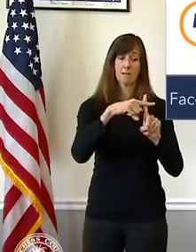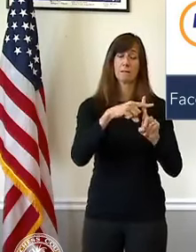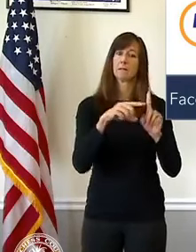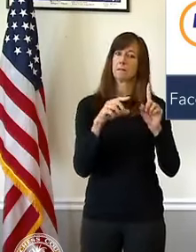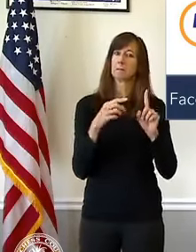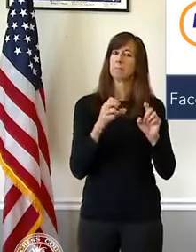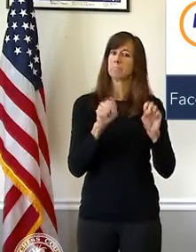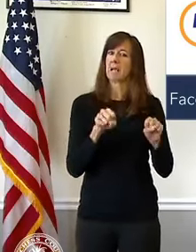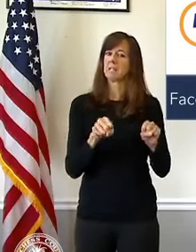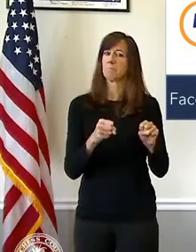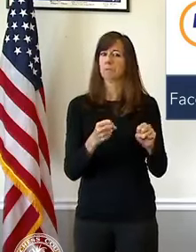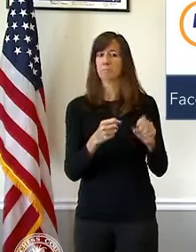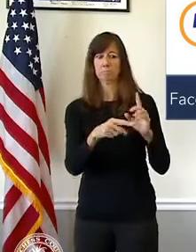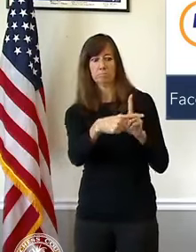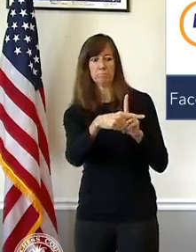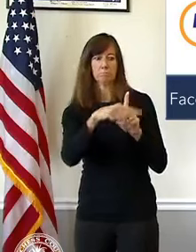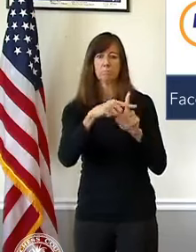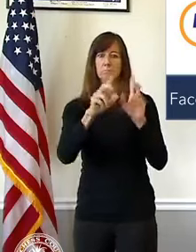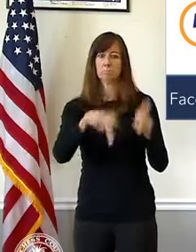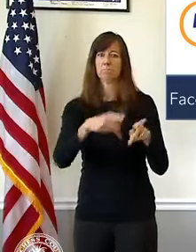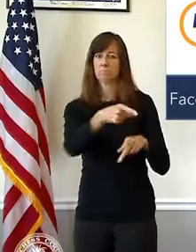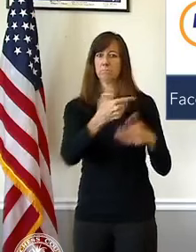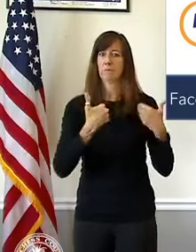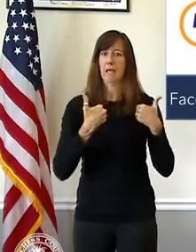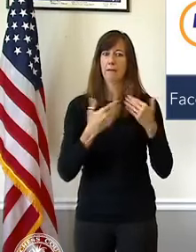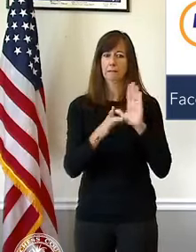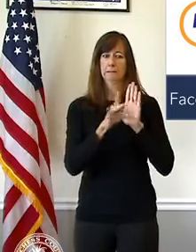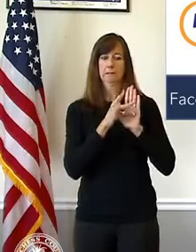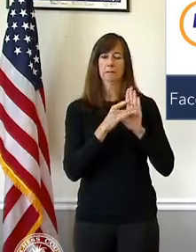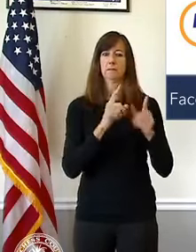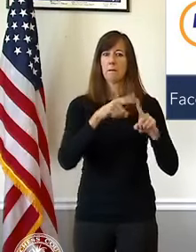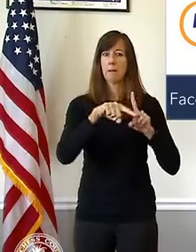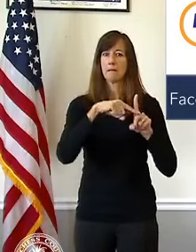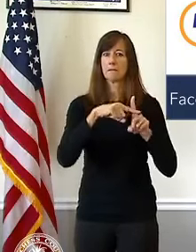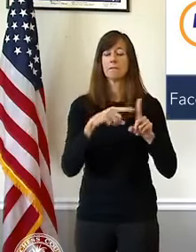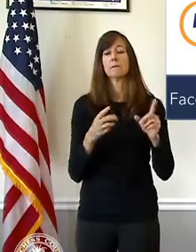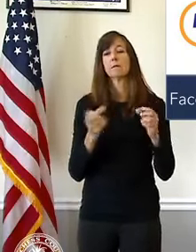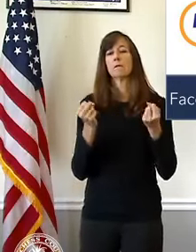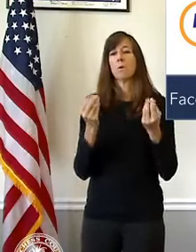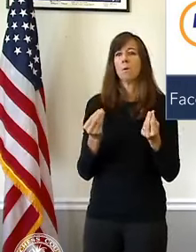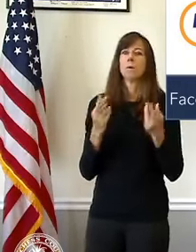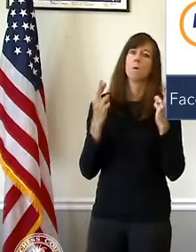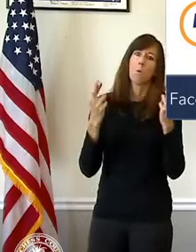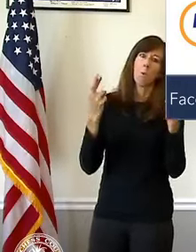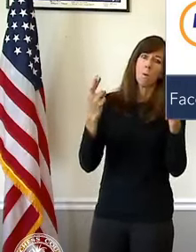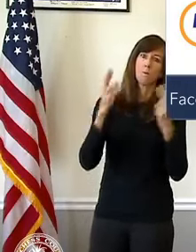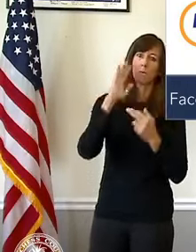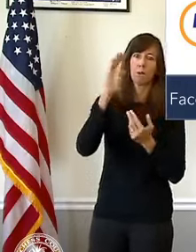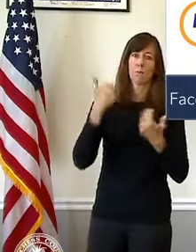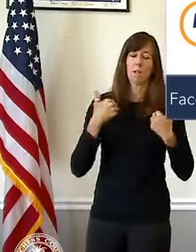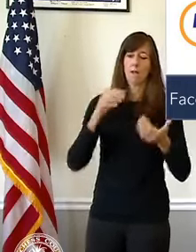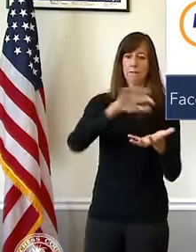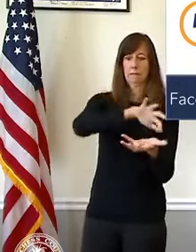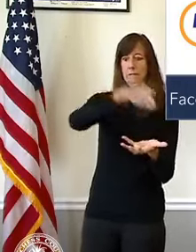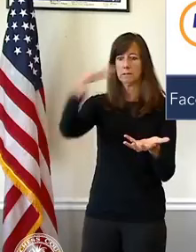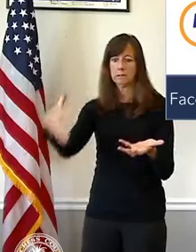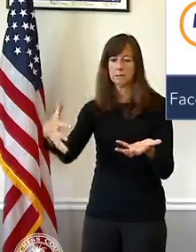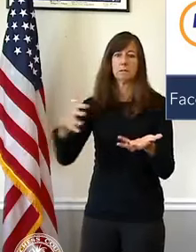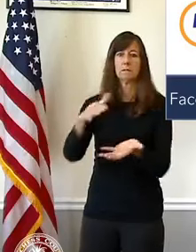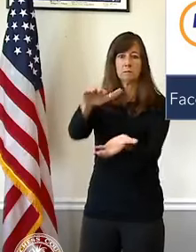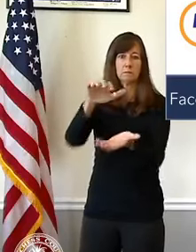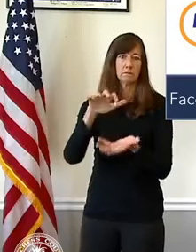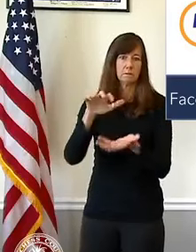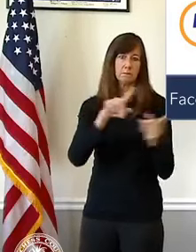positive. And so we're hopeful to get access to a pool and a supply of